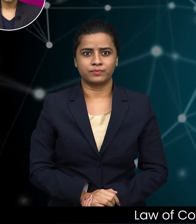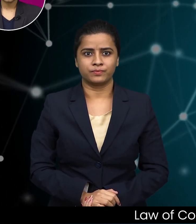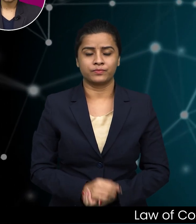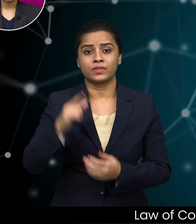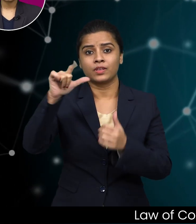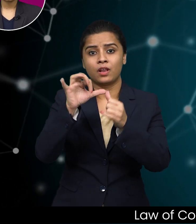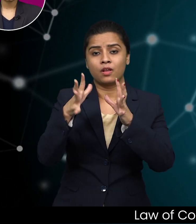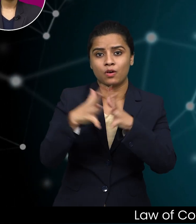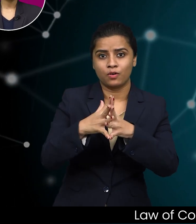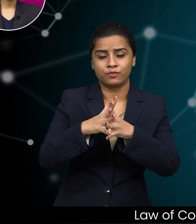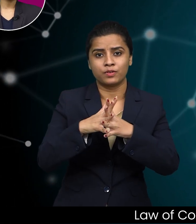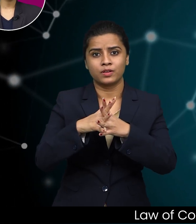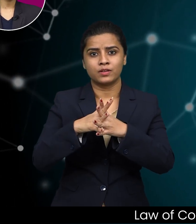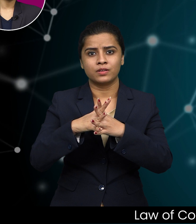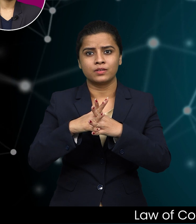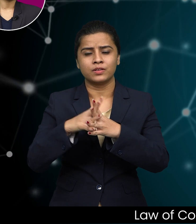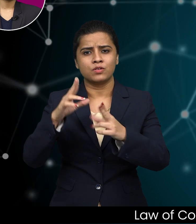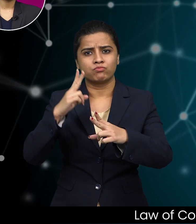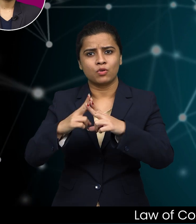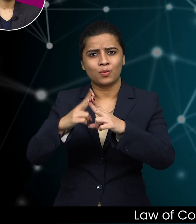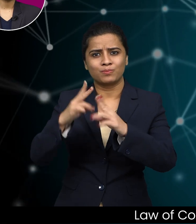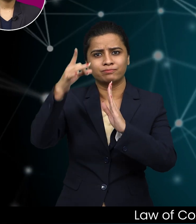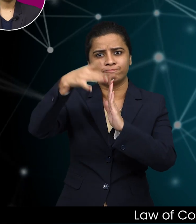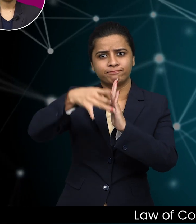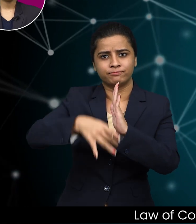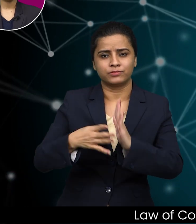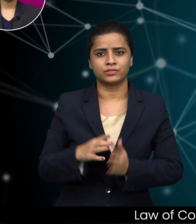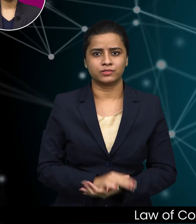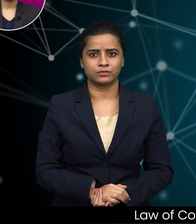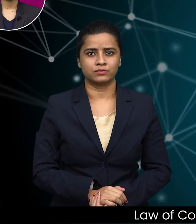law of constant proportion.